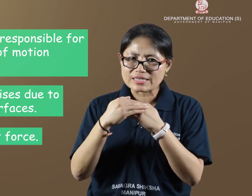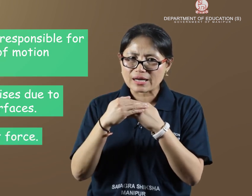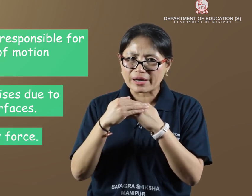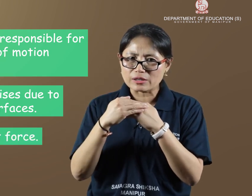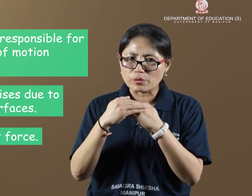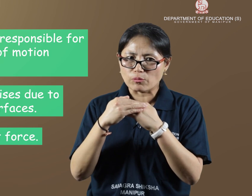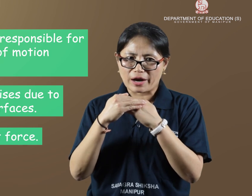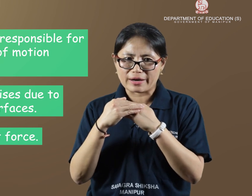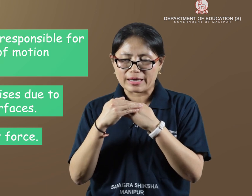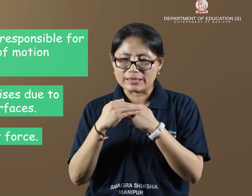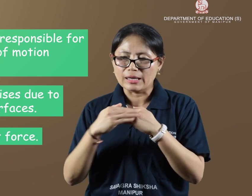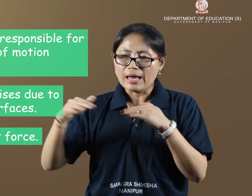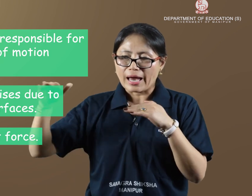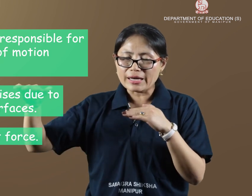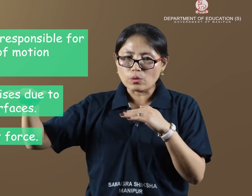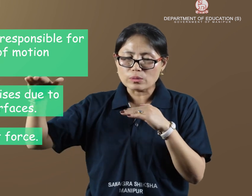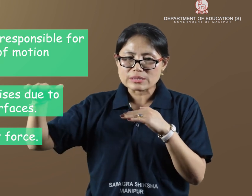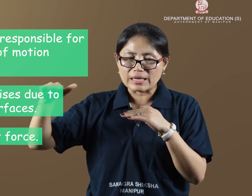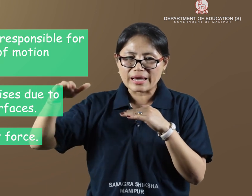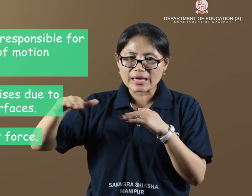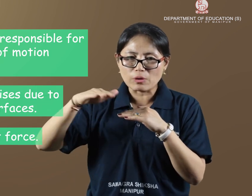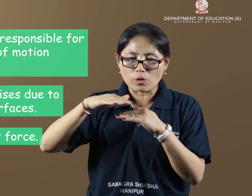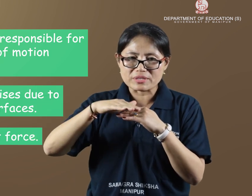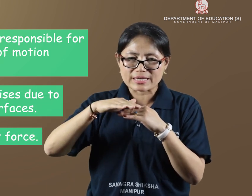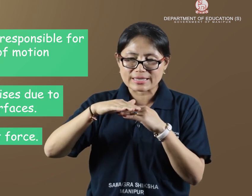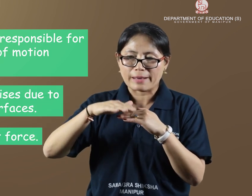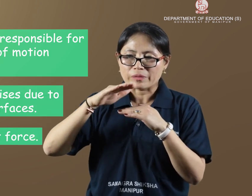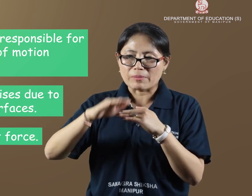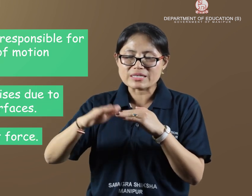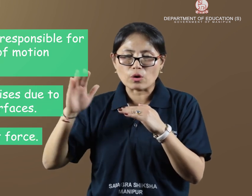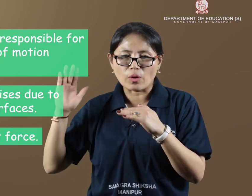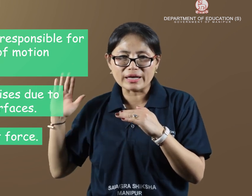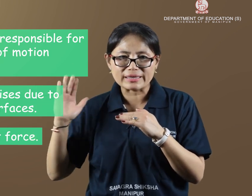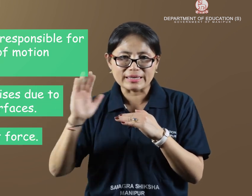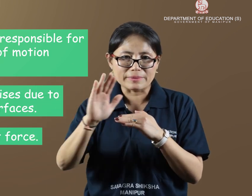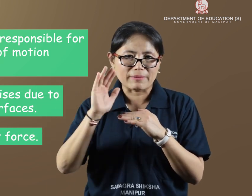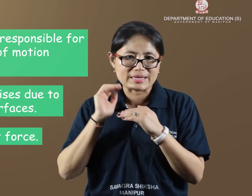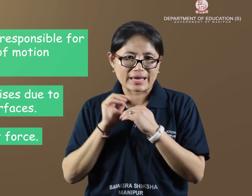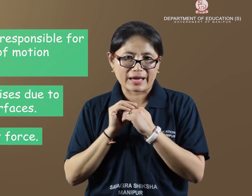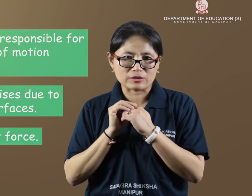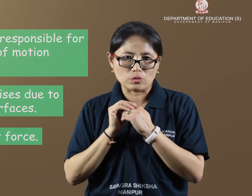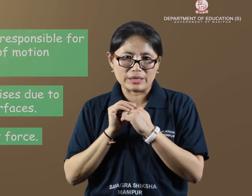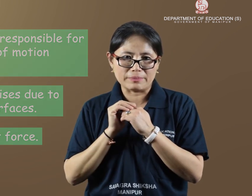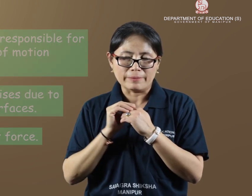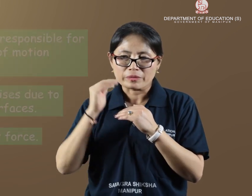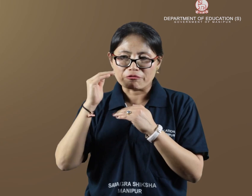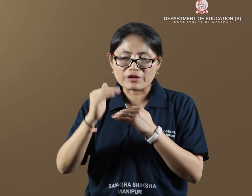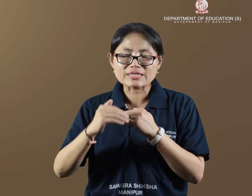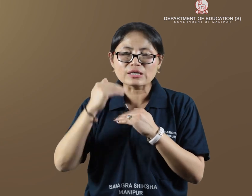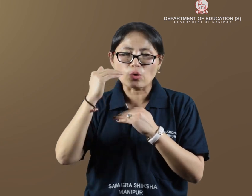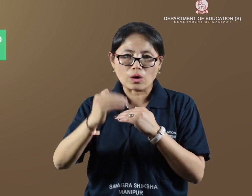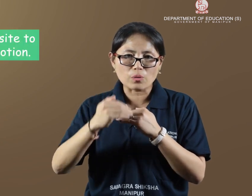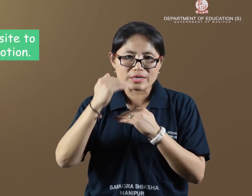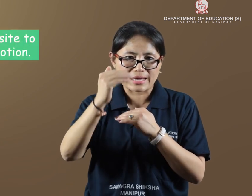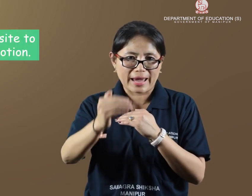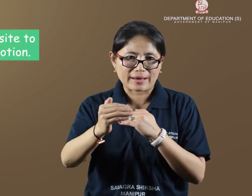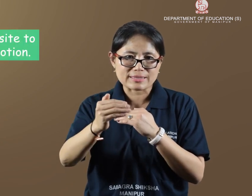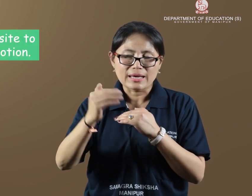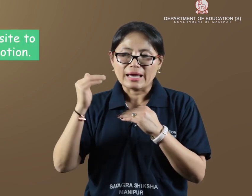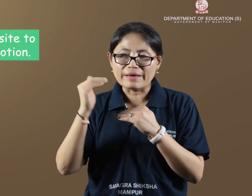se kamai to wi mo hai ka nda ai no leng iba object se ma si gi ona ta ina ba ma se ek to ni ba friction always acts in